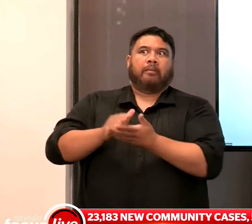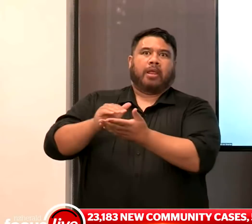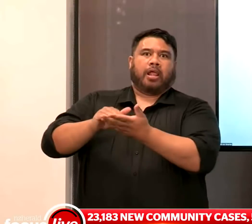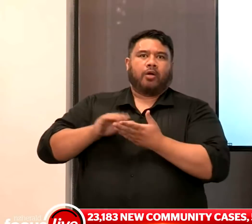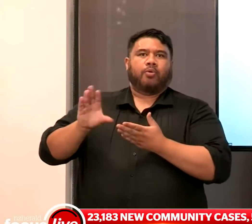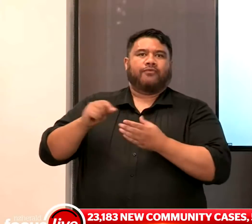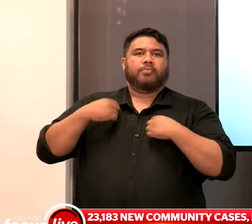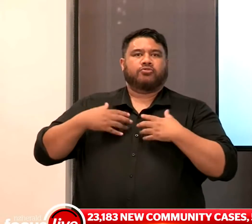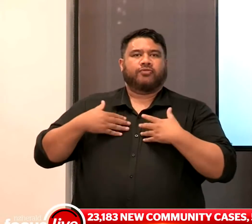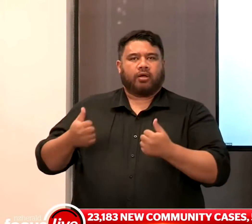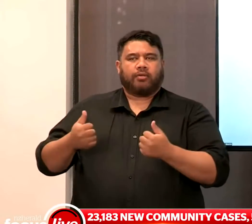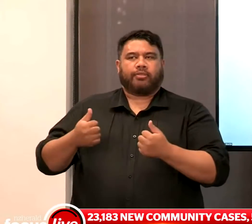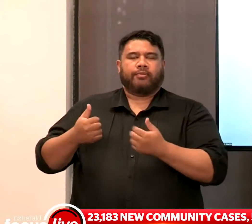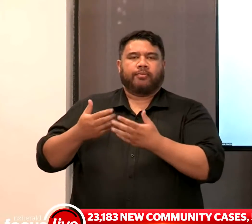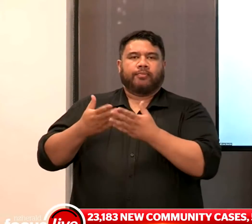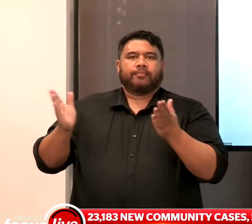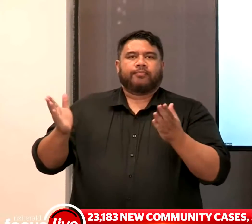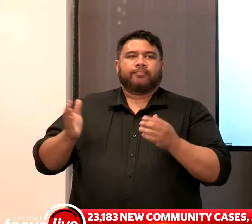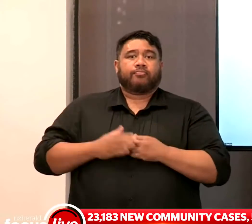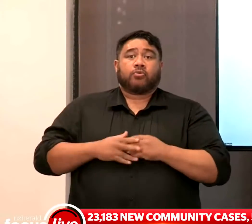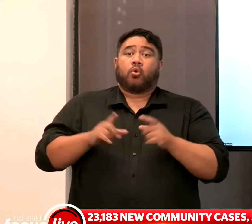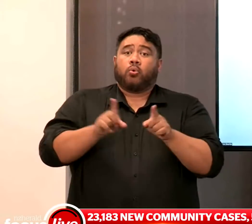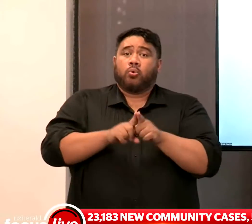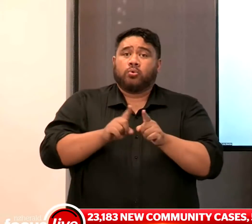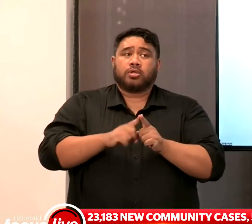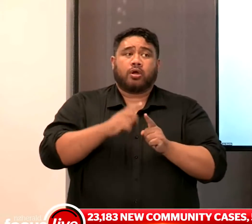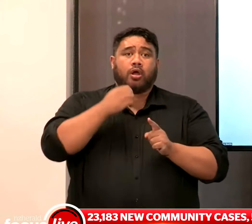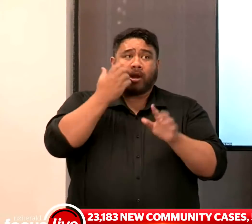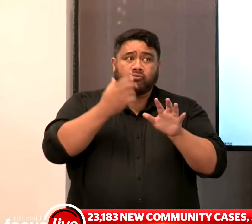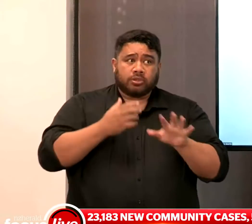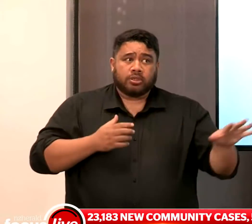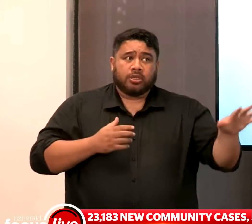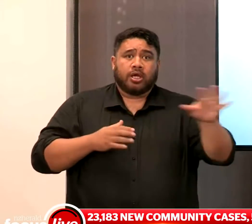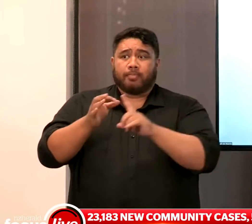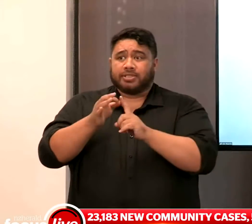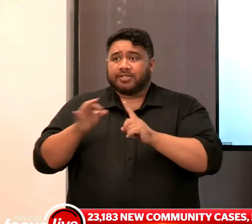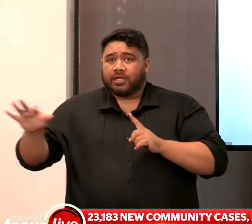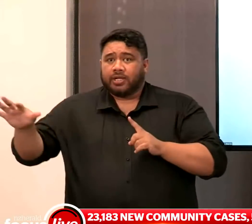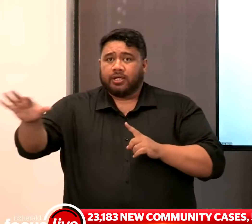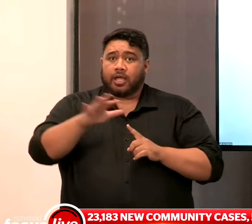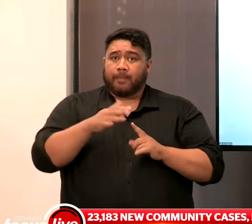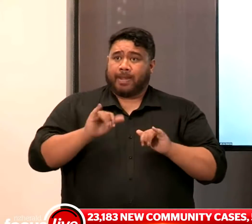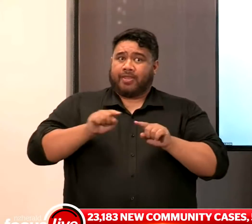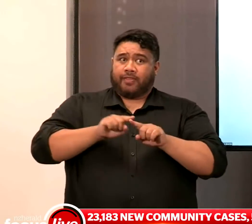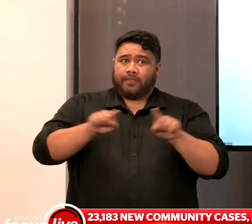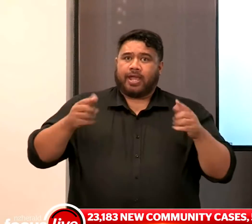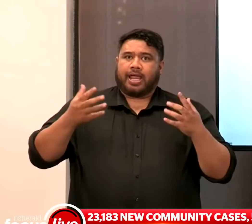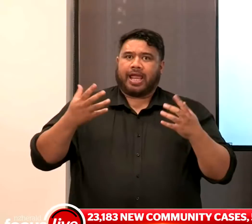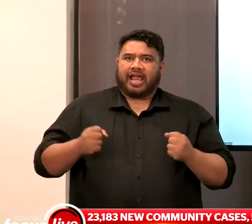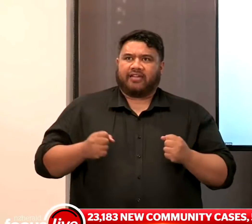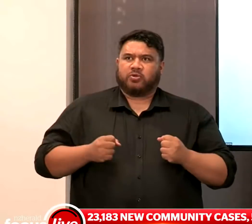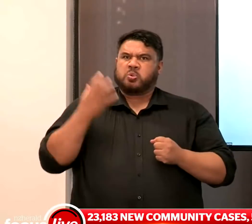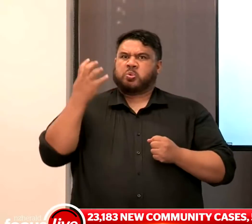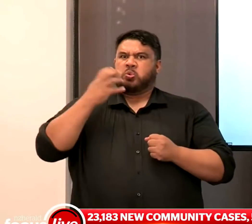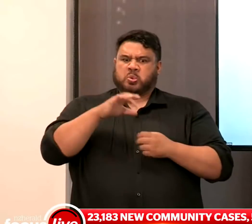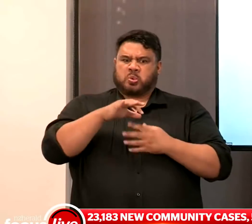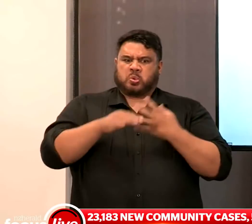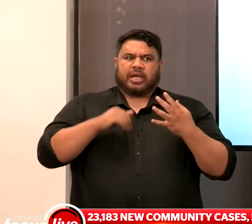we reach out to our priority populations like Māori and Pacifica, who have particular needs during this